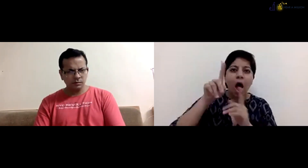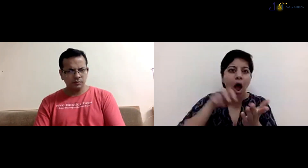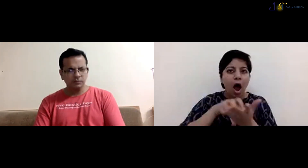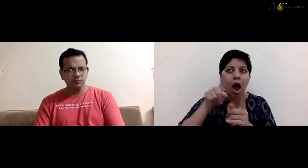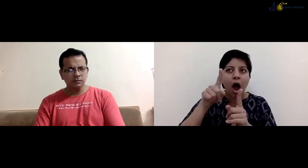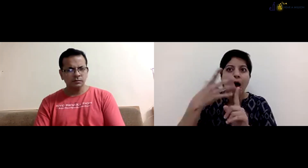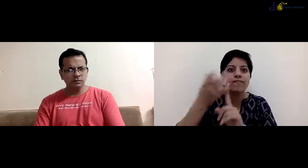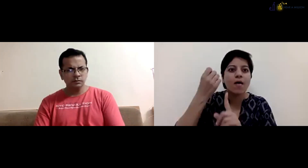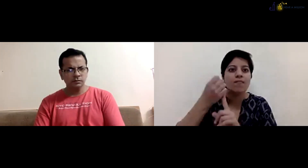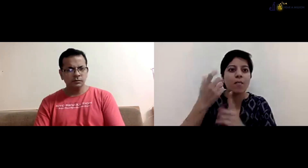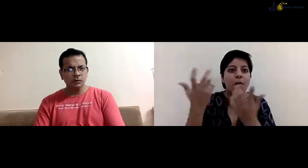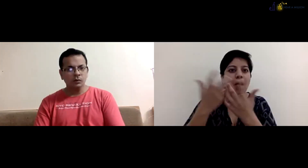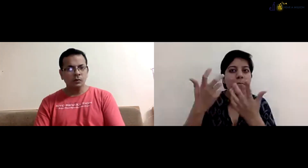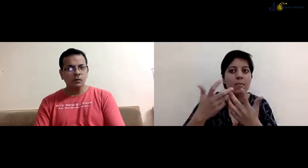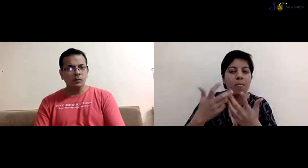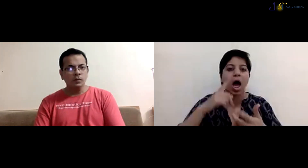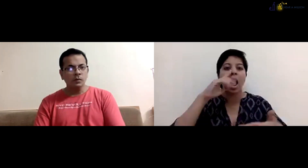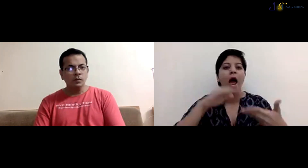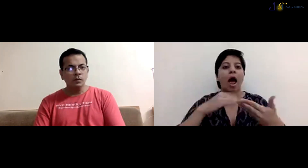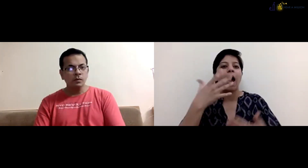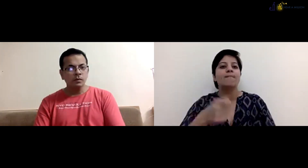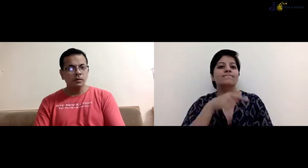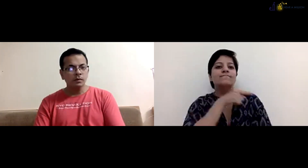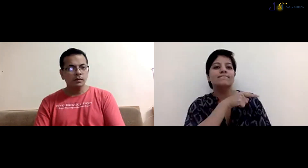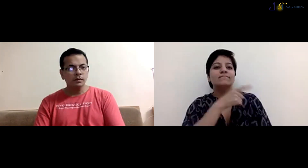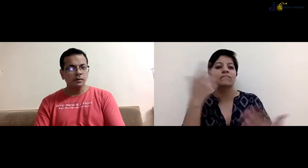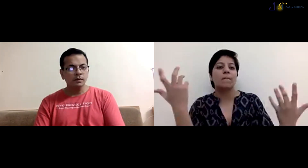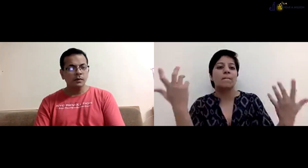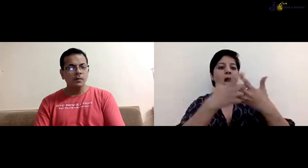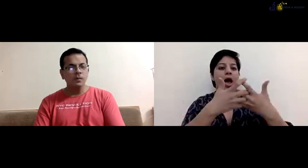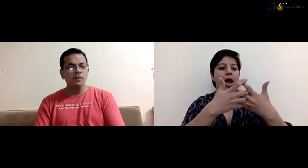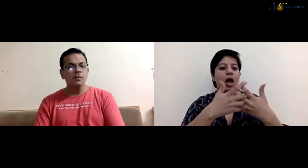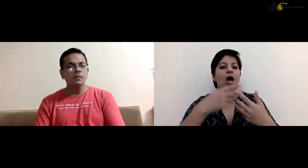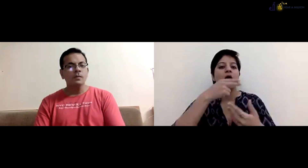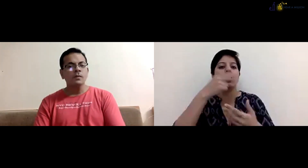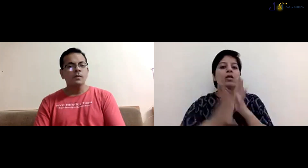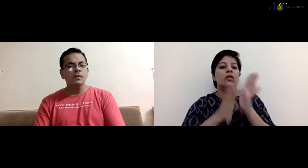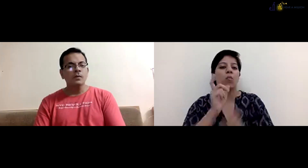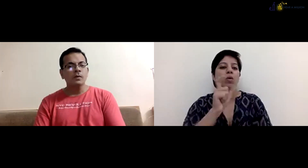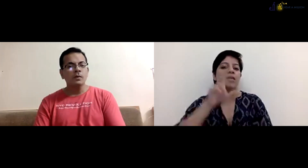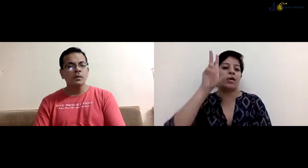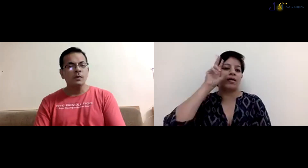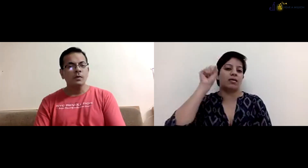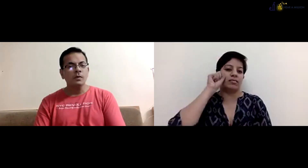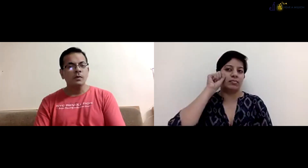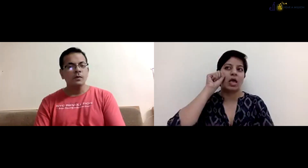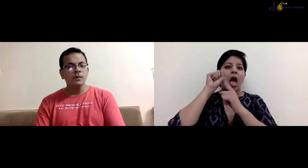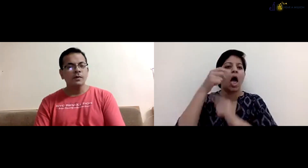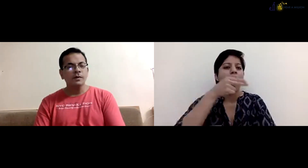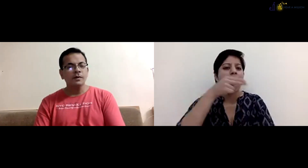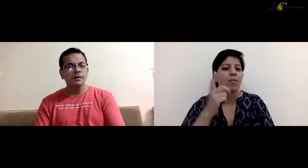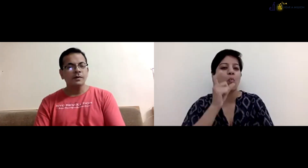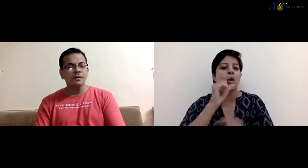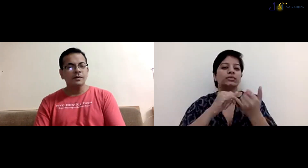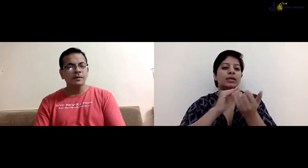my husband thought that okay, that then he found out that these things I've been carrying it from a long time. So that's